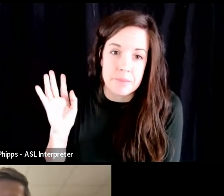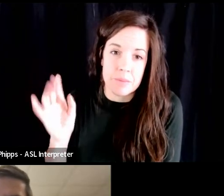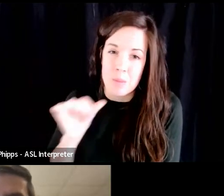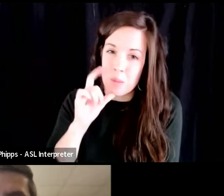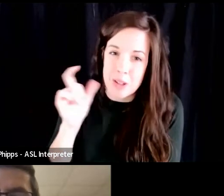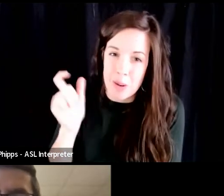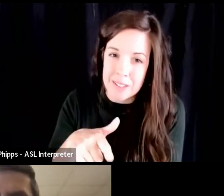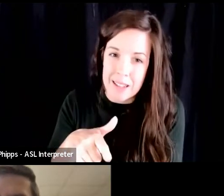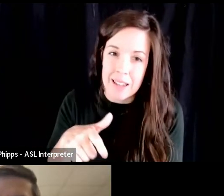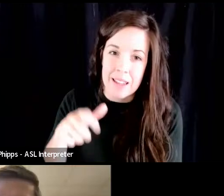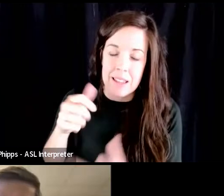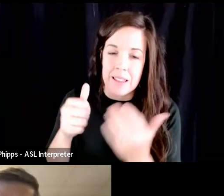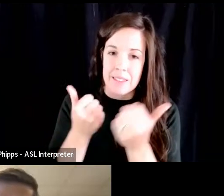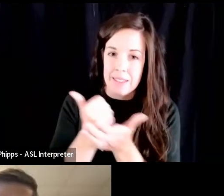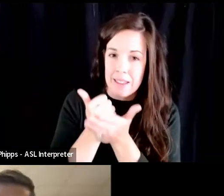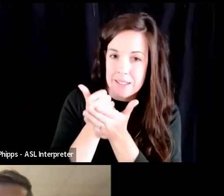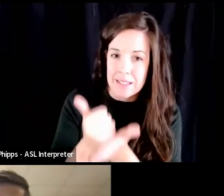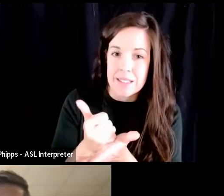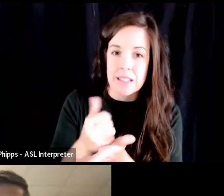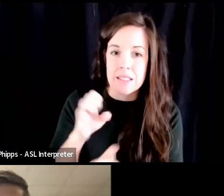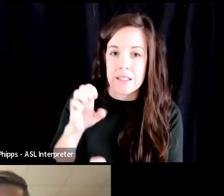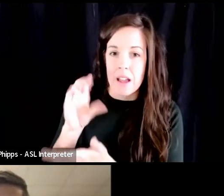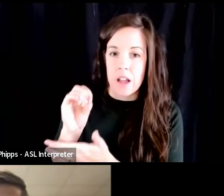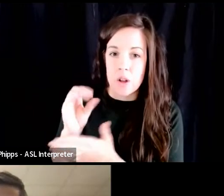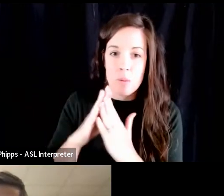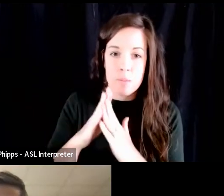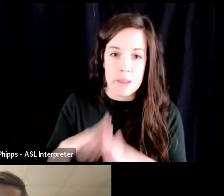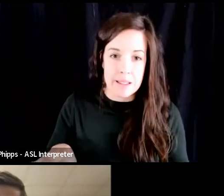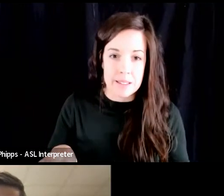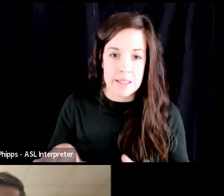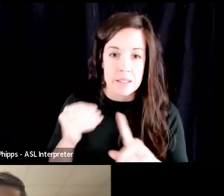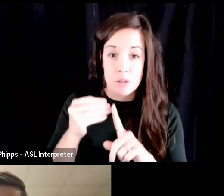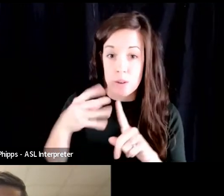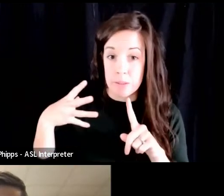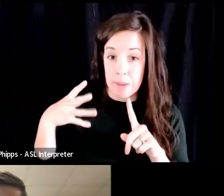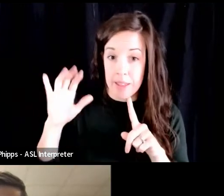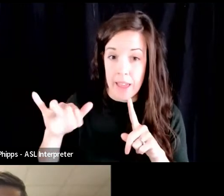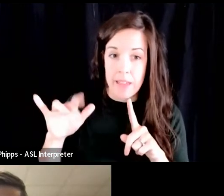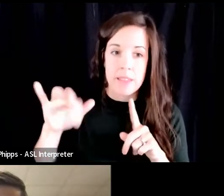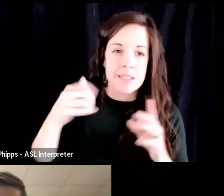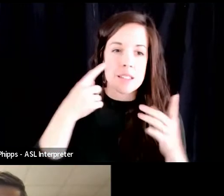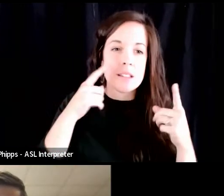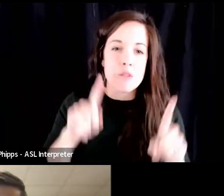the assistance of EcoPeace to further expand that. In fact, you know, there's an agreement to